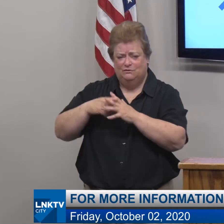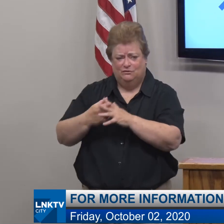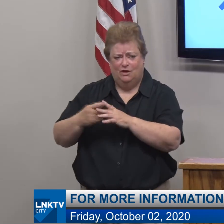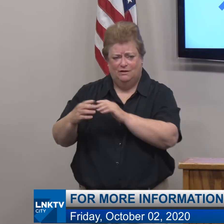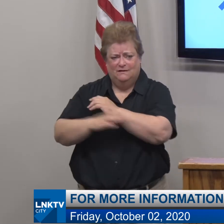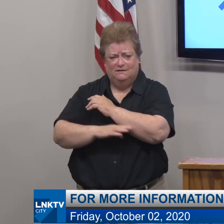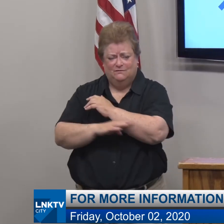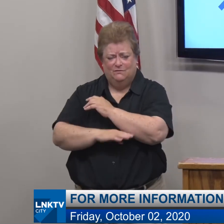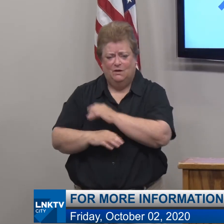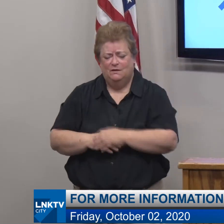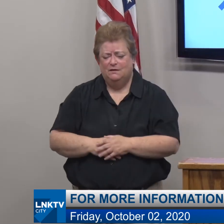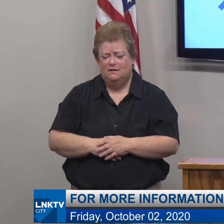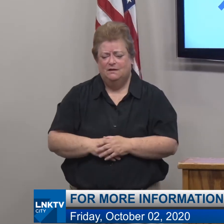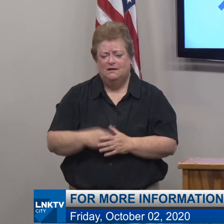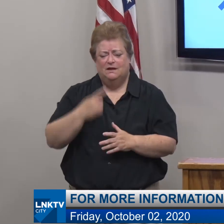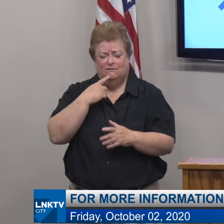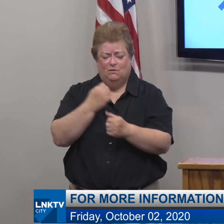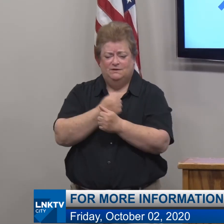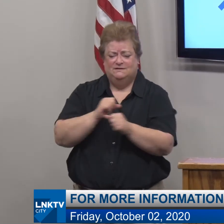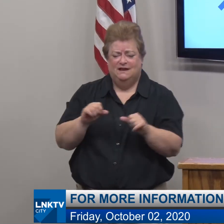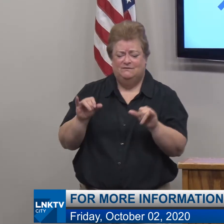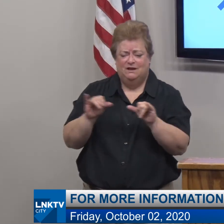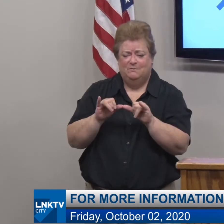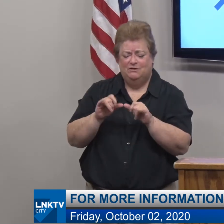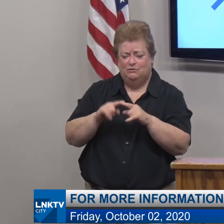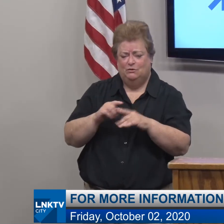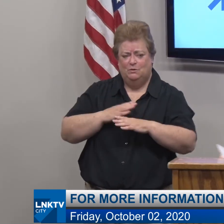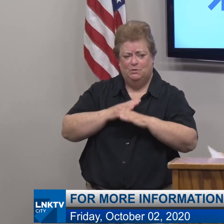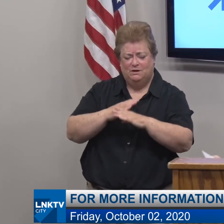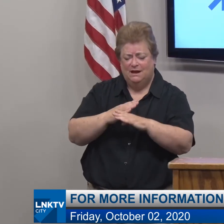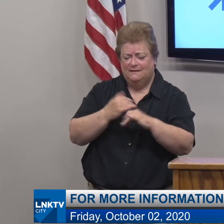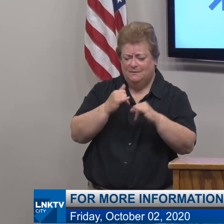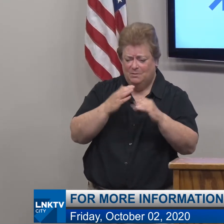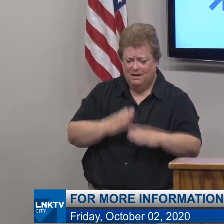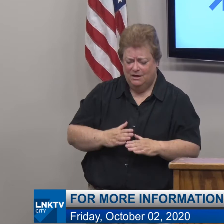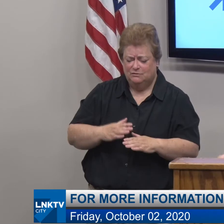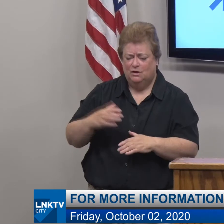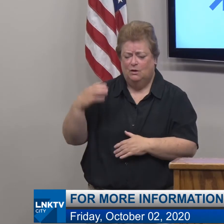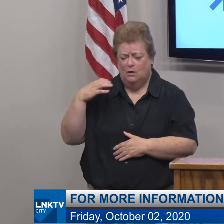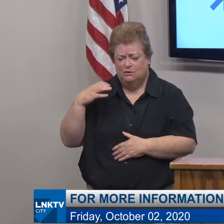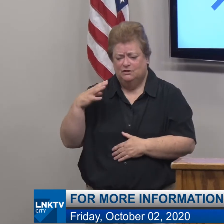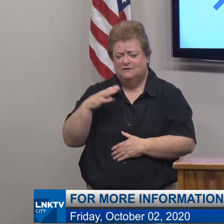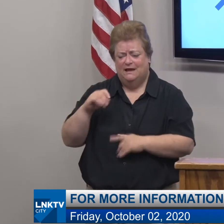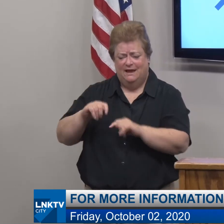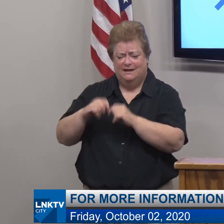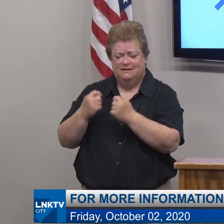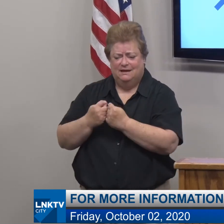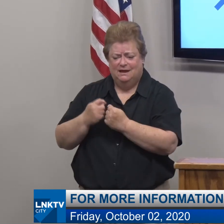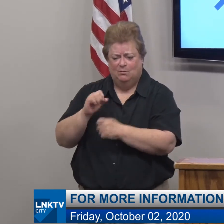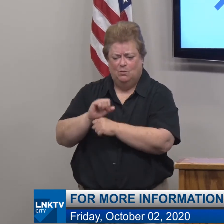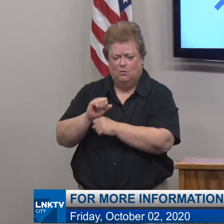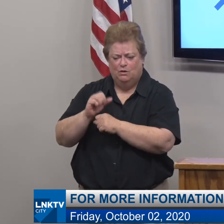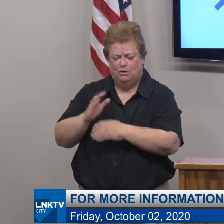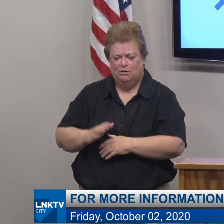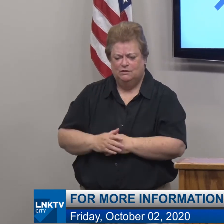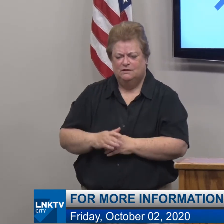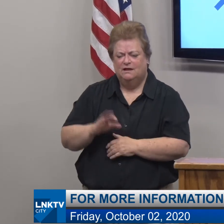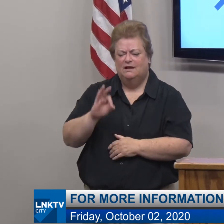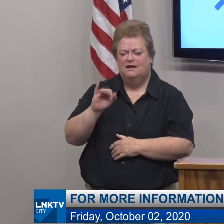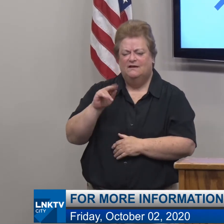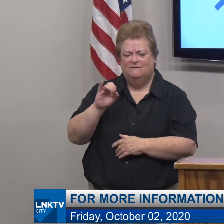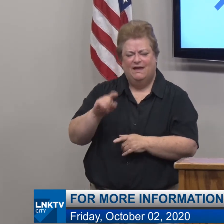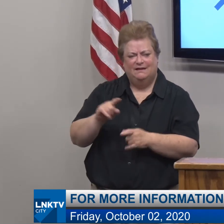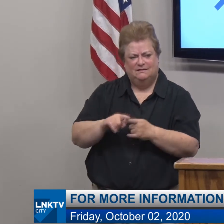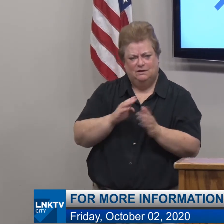Extensive safety measures being put into place protect the health of players, coaches, and team personnel. Fans also need to plan ahead